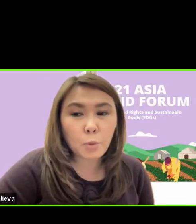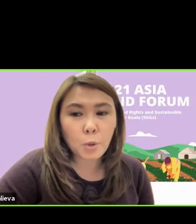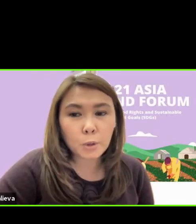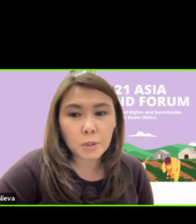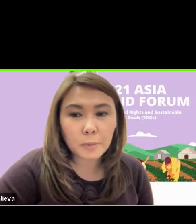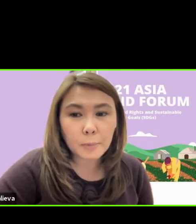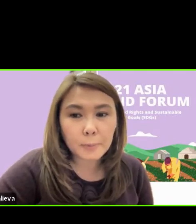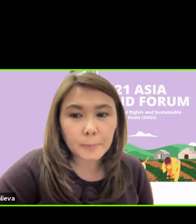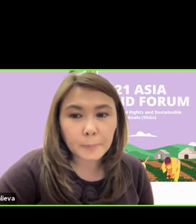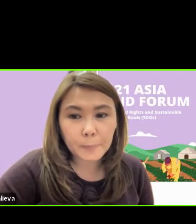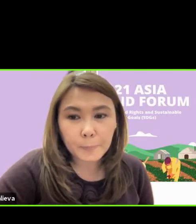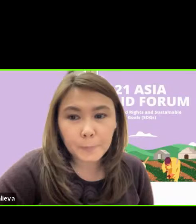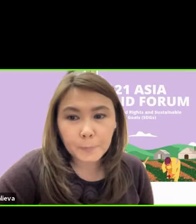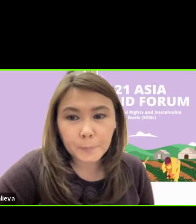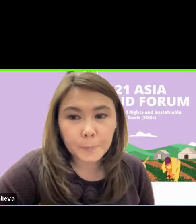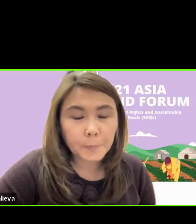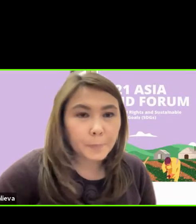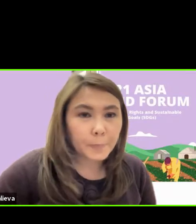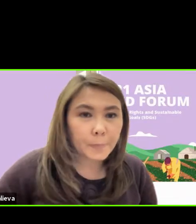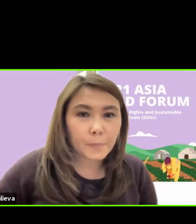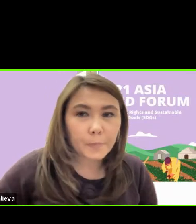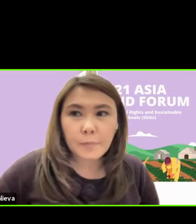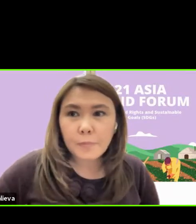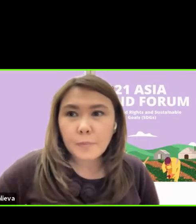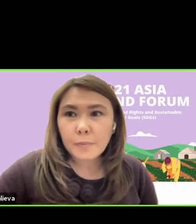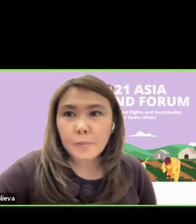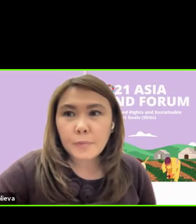other people.